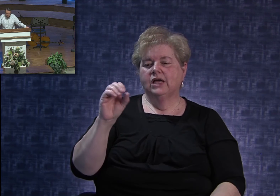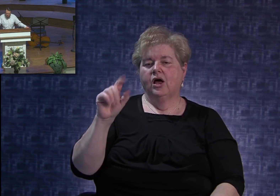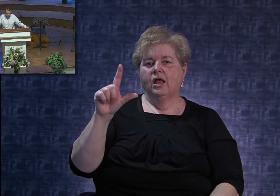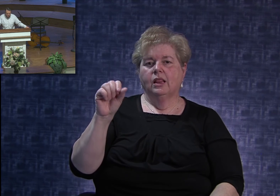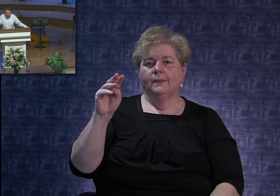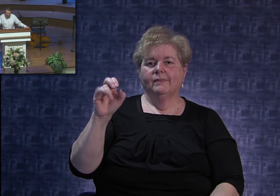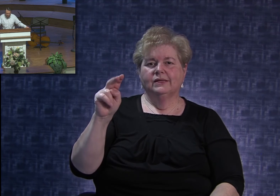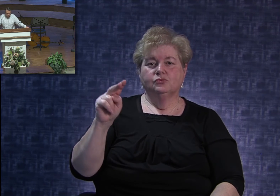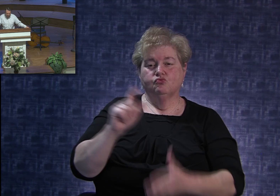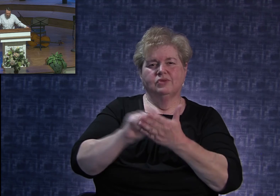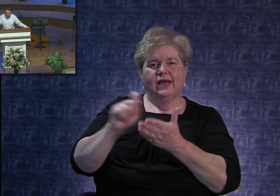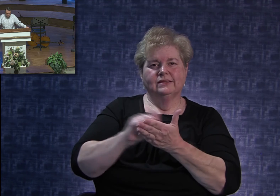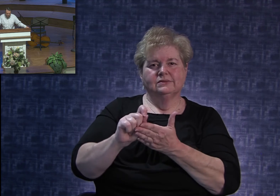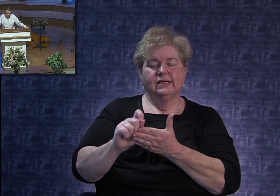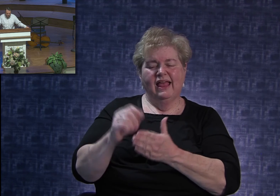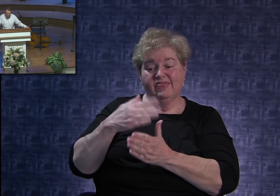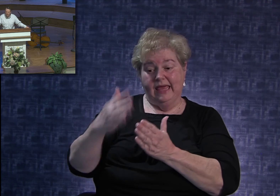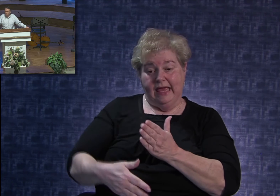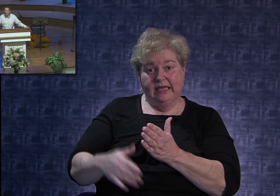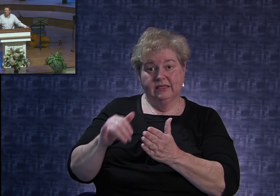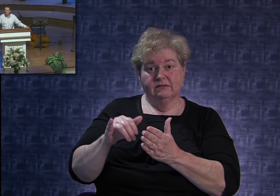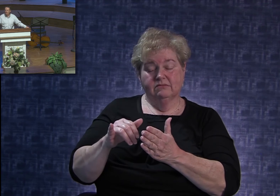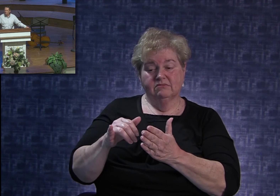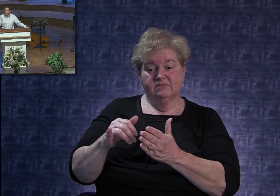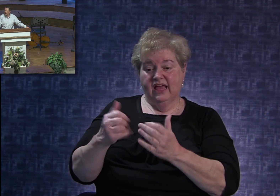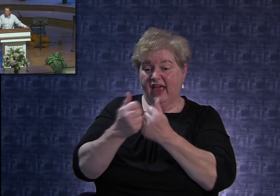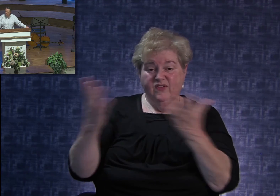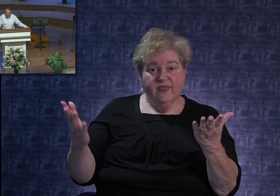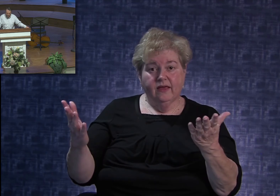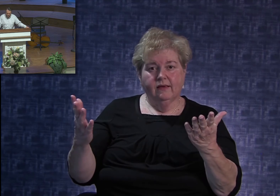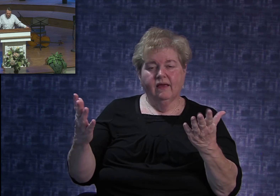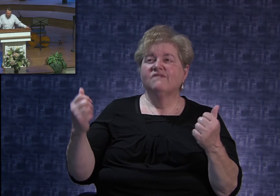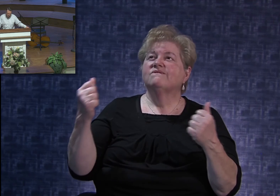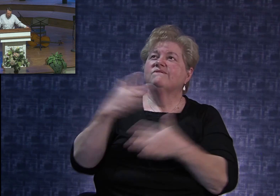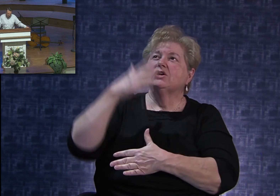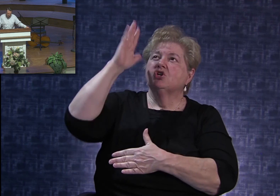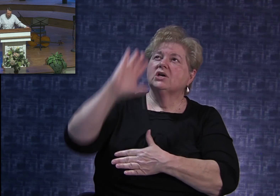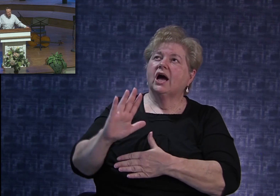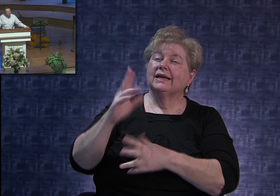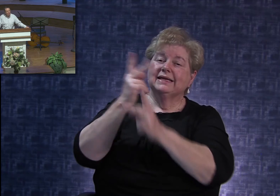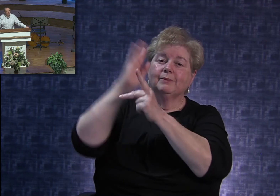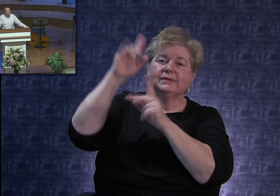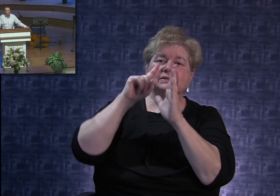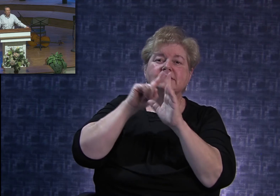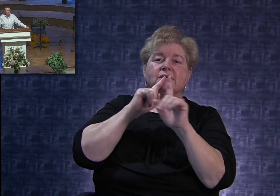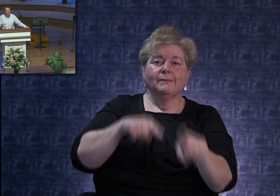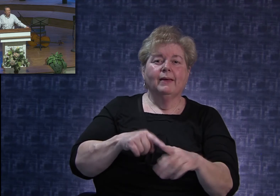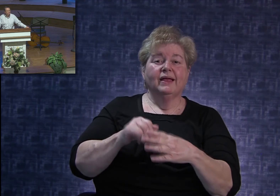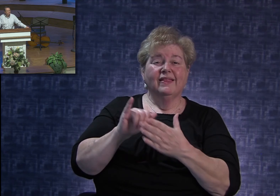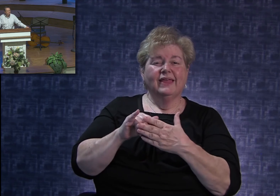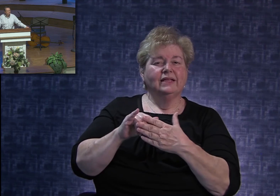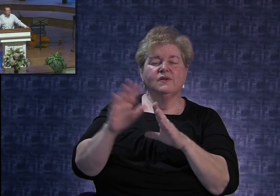matter, after all has been heard, fear God and keep his commandments." This is the whole duty of